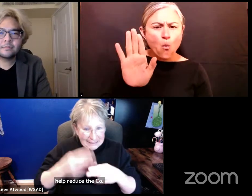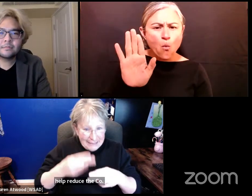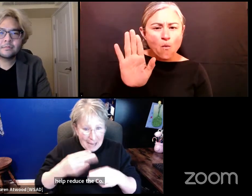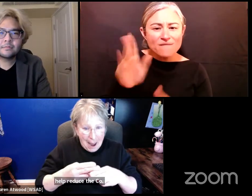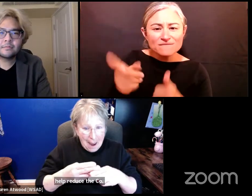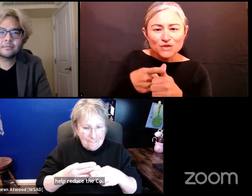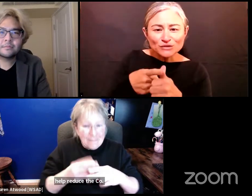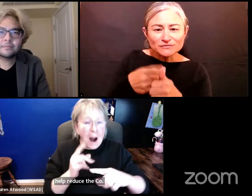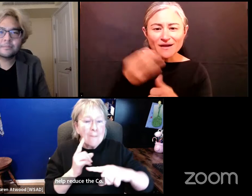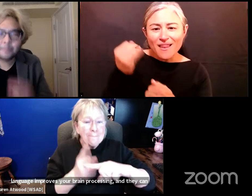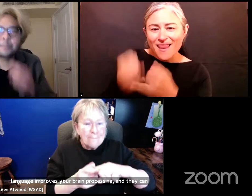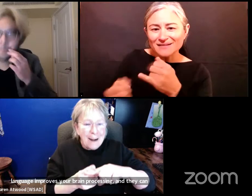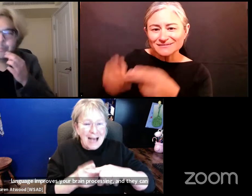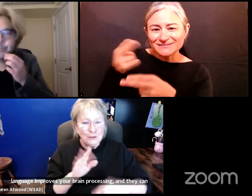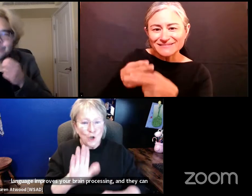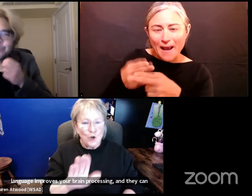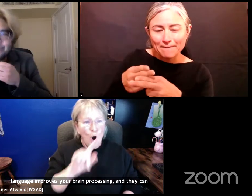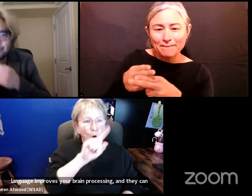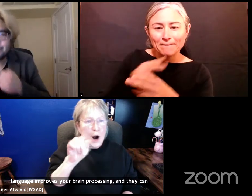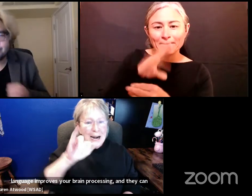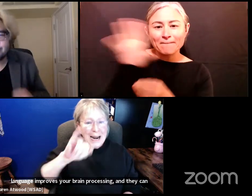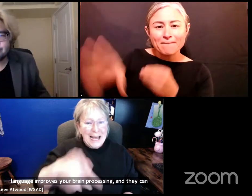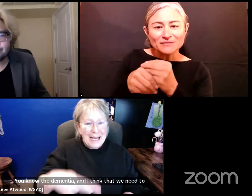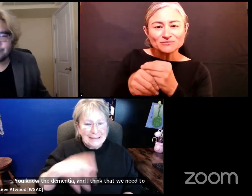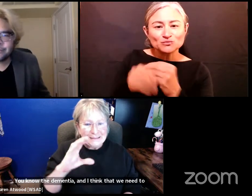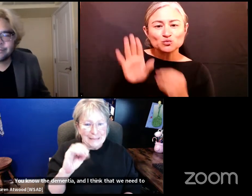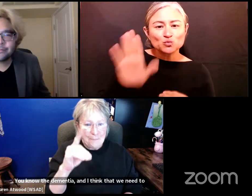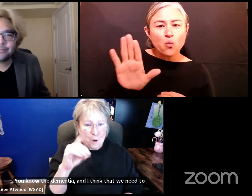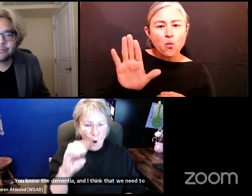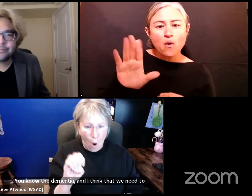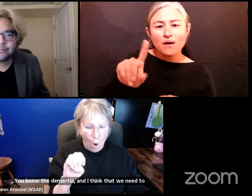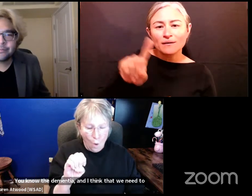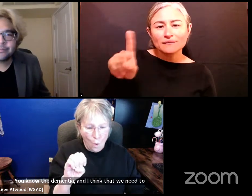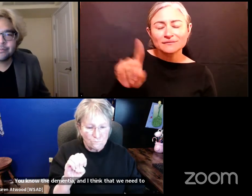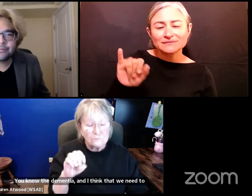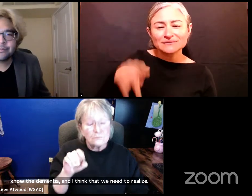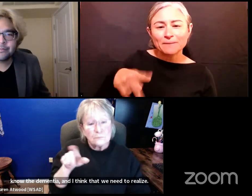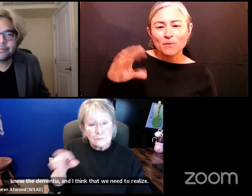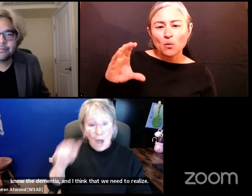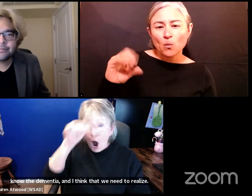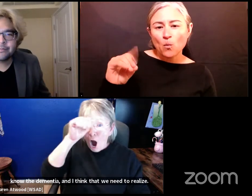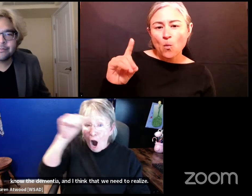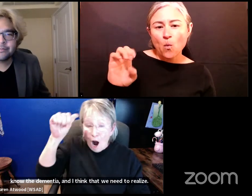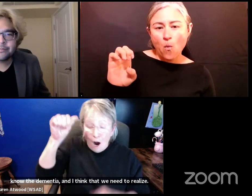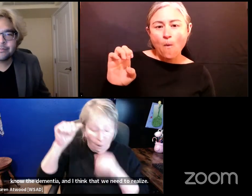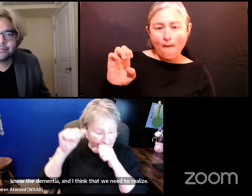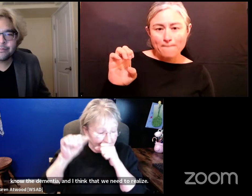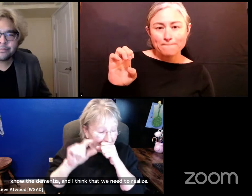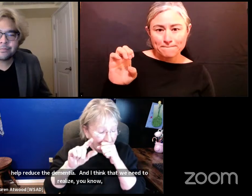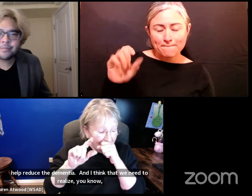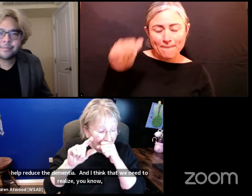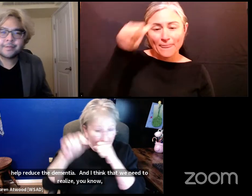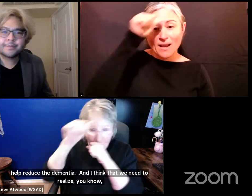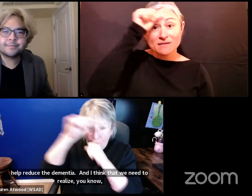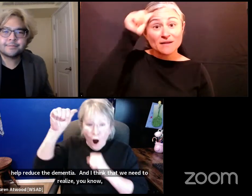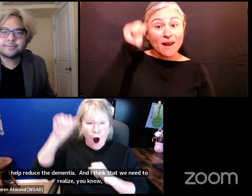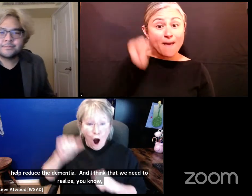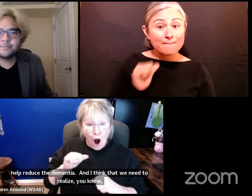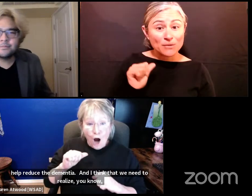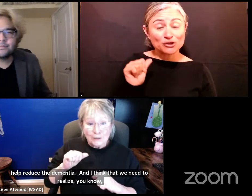that are here tonight to get your first and last name plus your zip code,